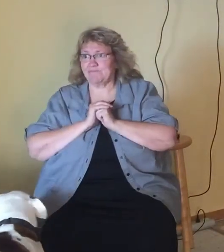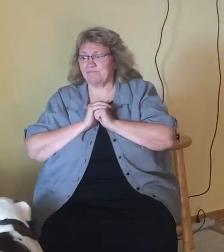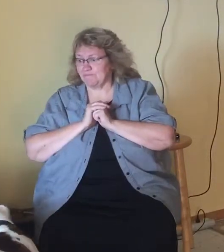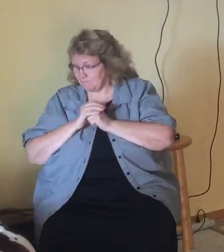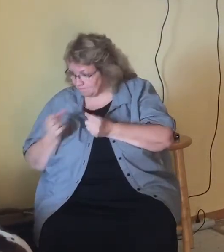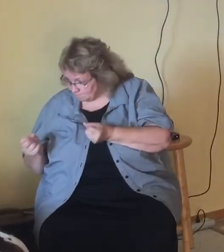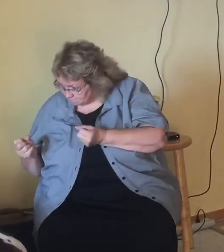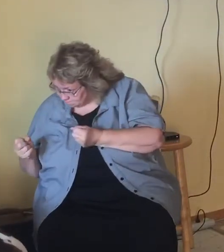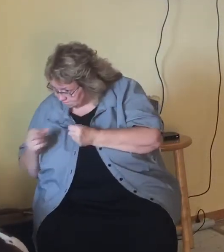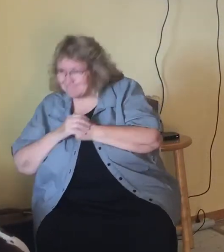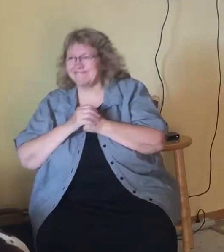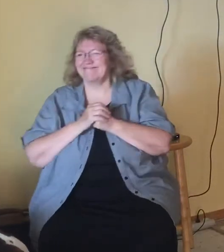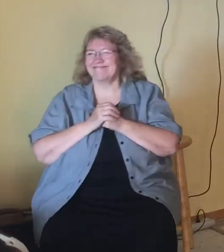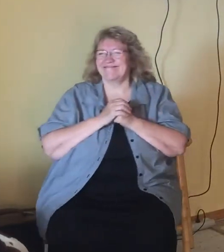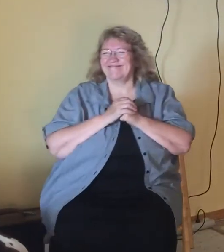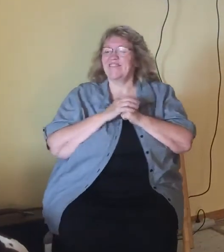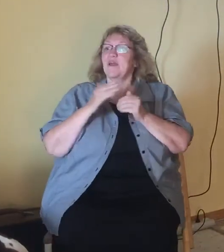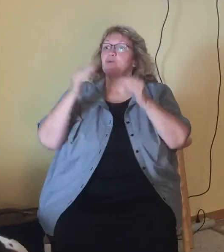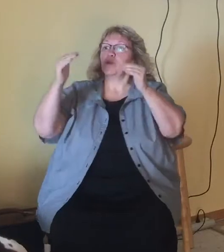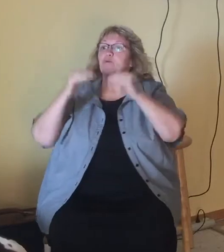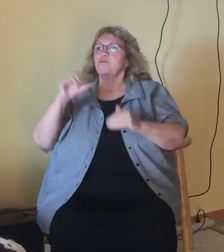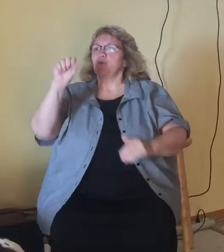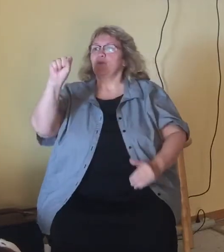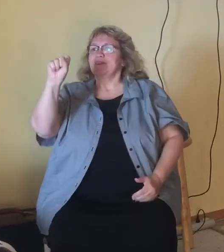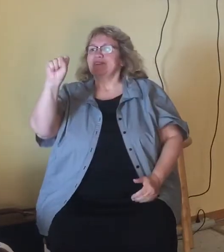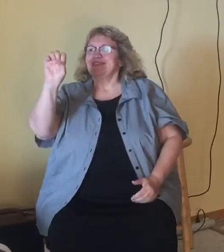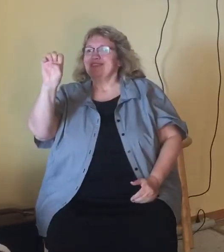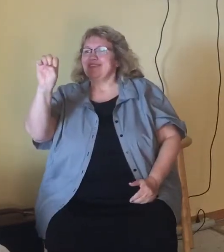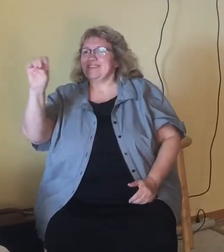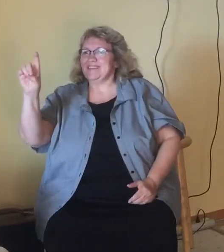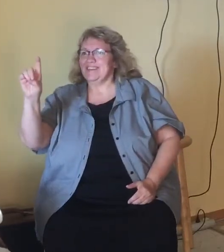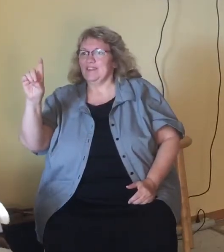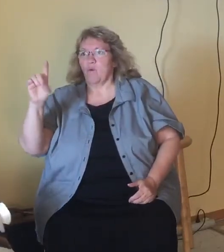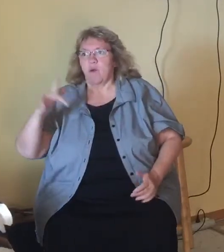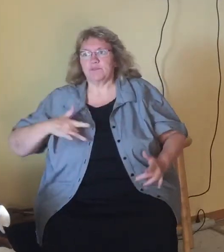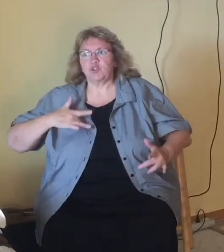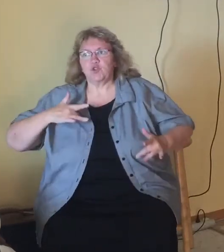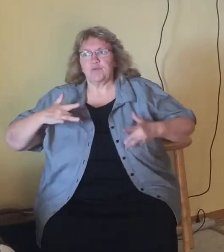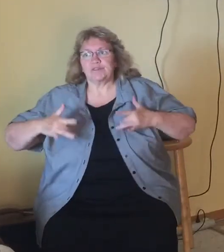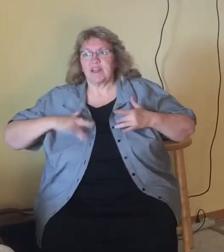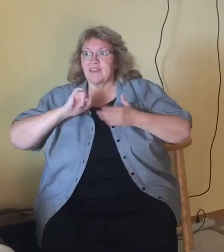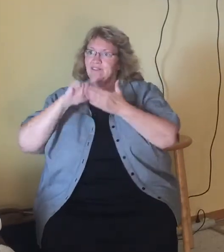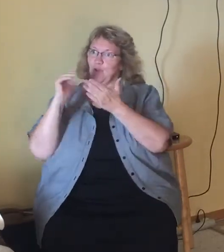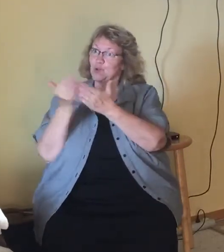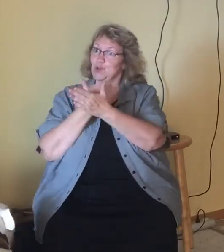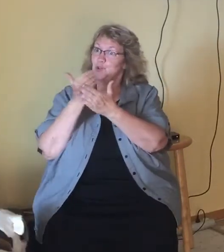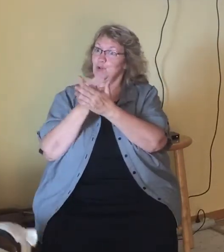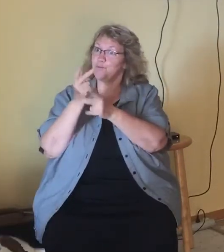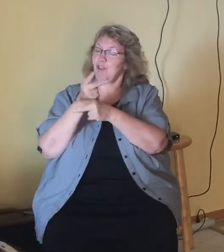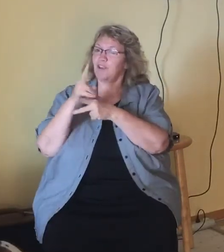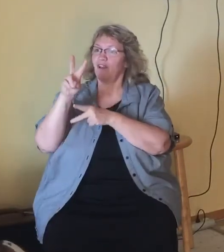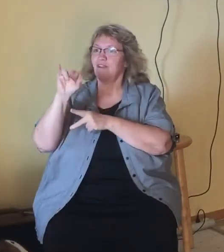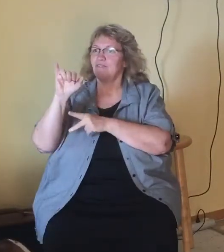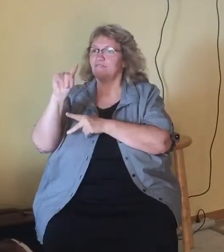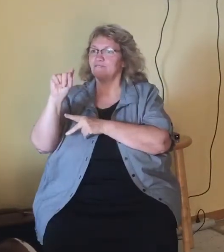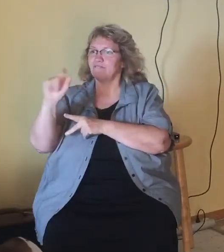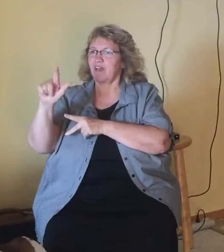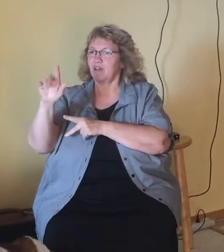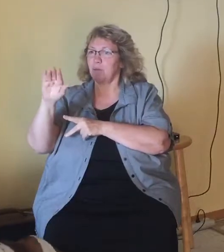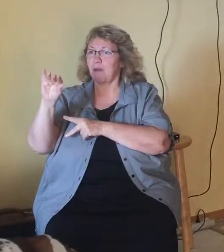we are. Okay, so we're going to move on to seed. Super excited about this. This is our new product, Vital Biome.